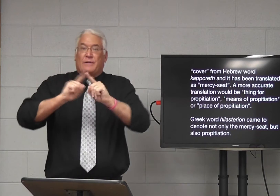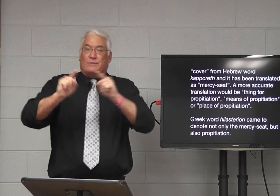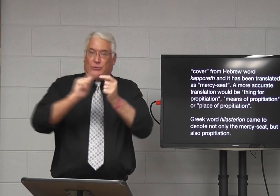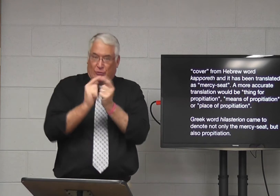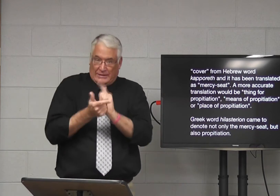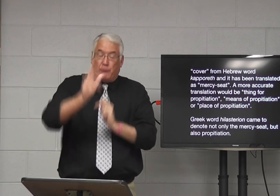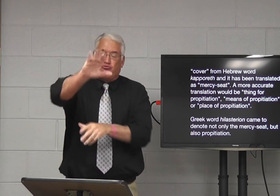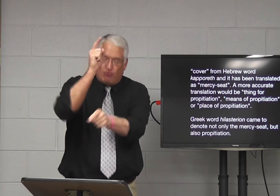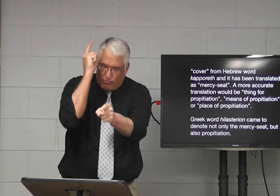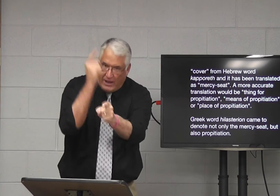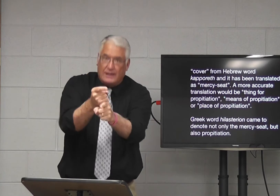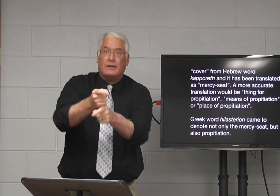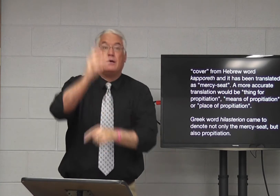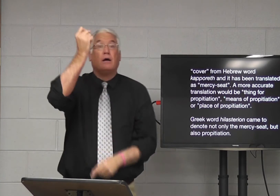from.